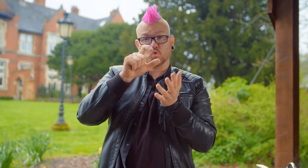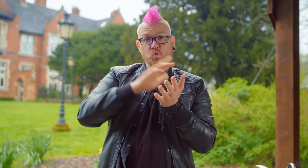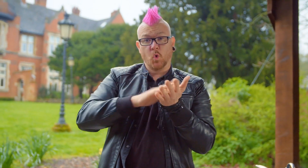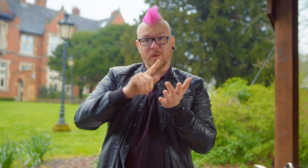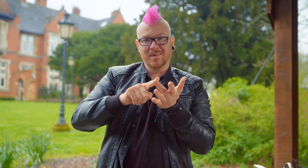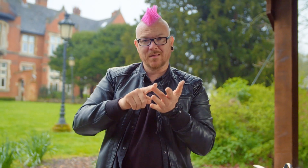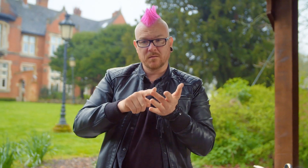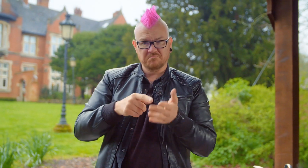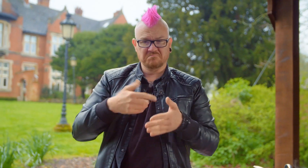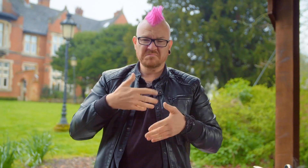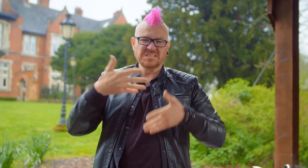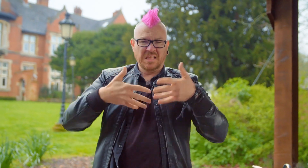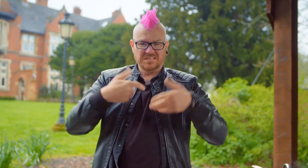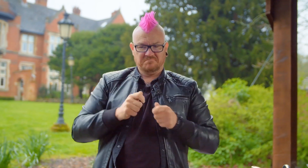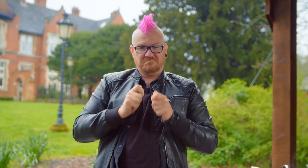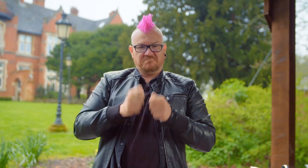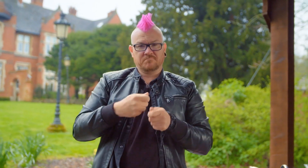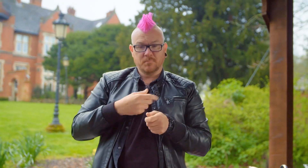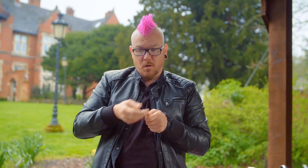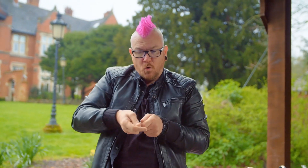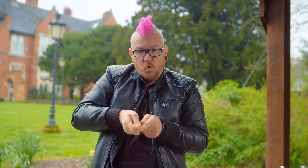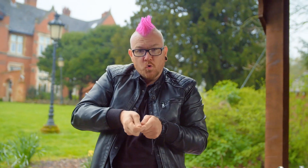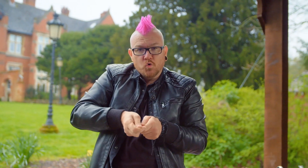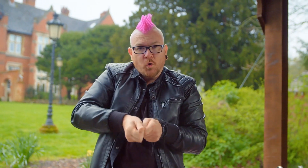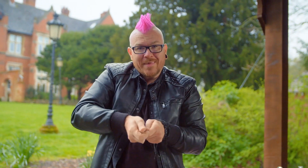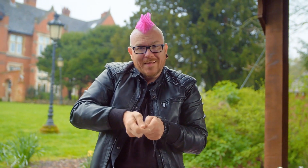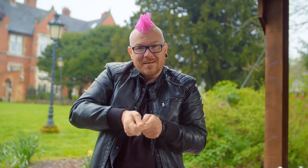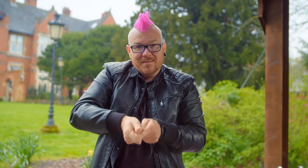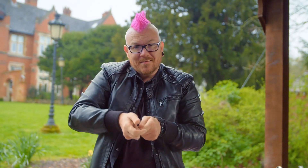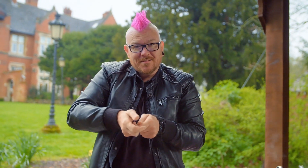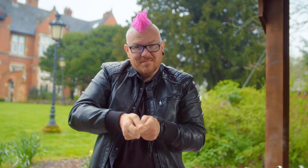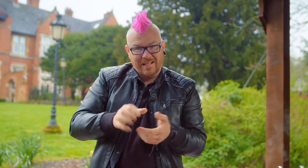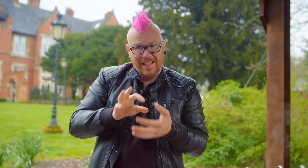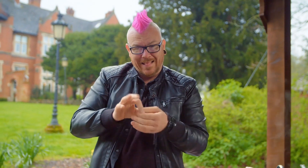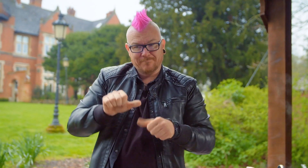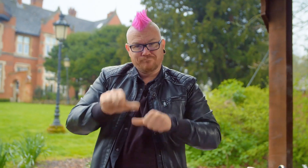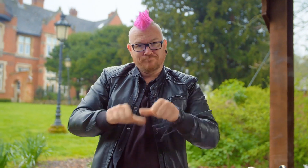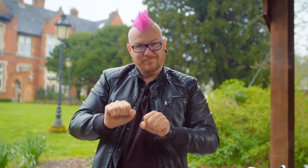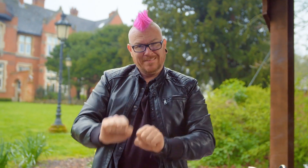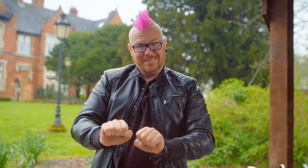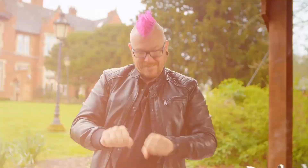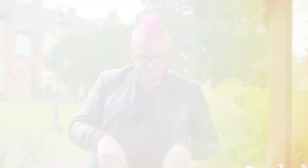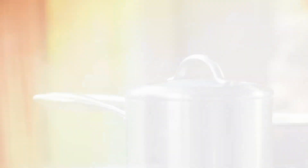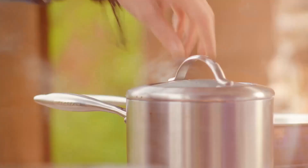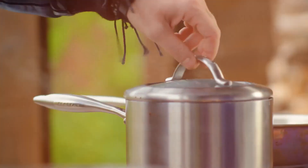These are gnocchi. The sign I'm using is gnocchi, because of how they're made.